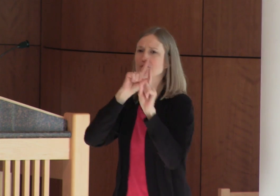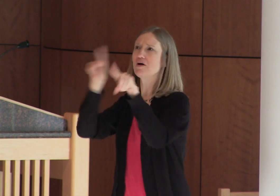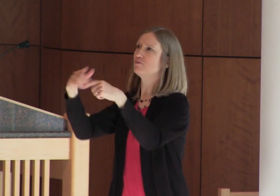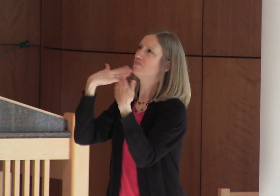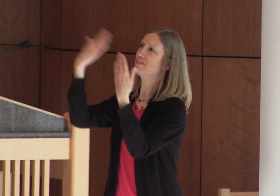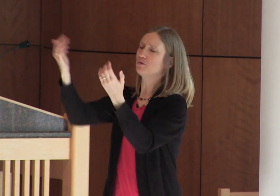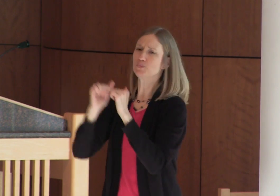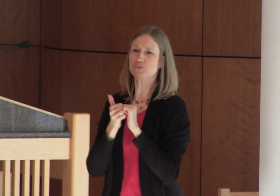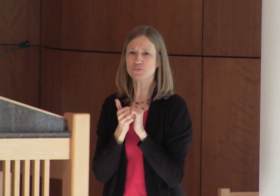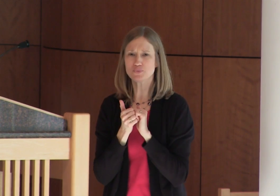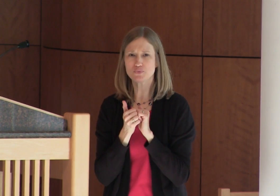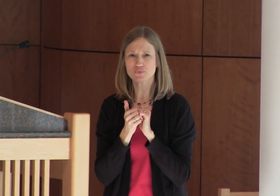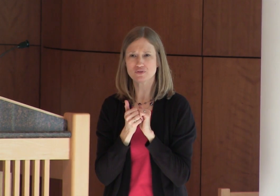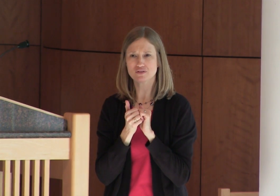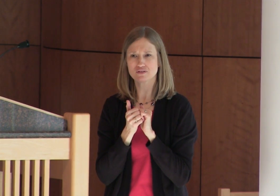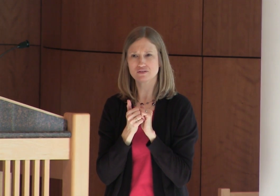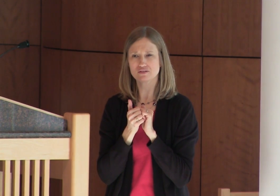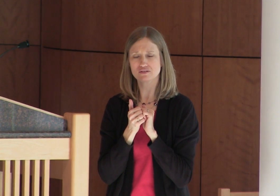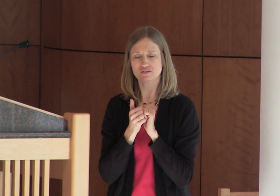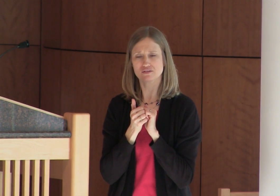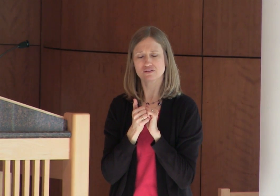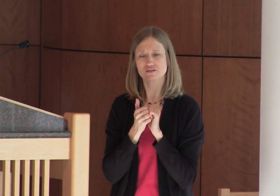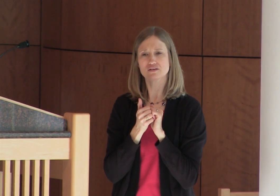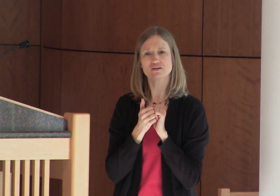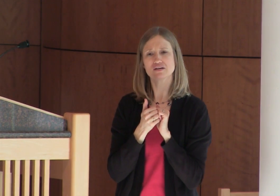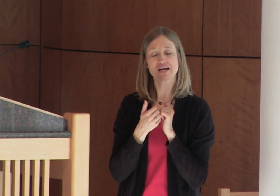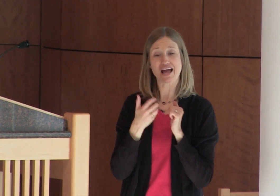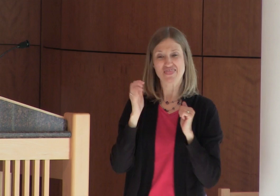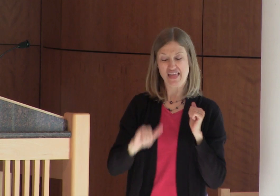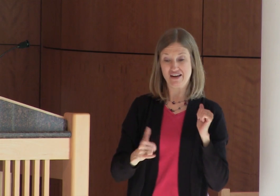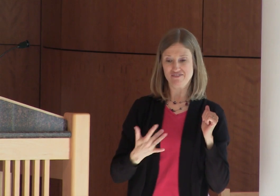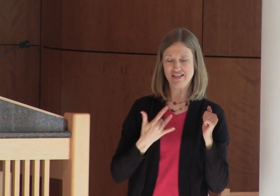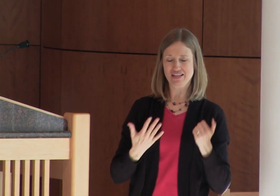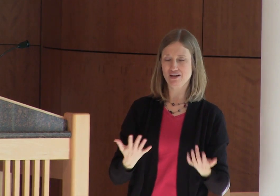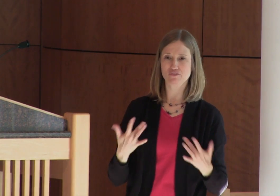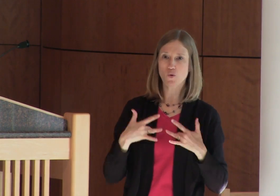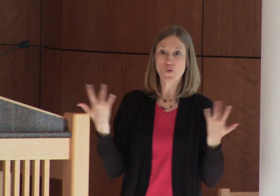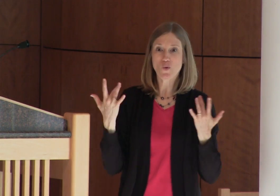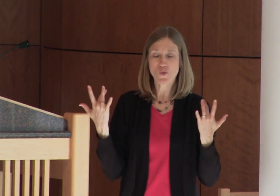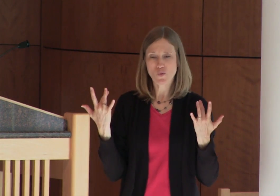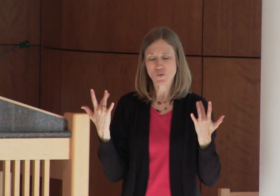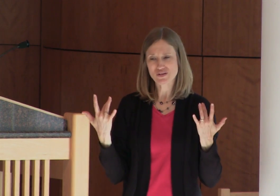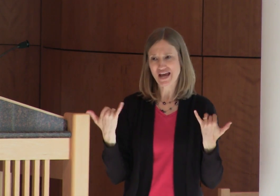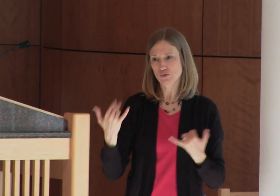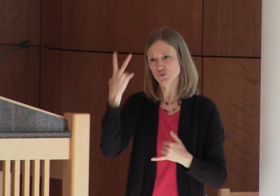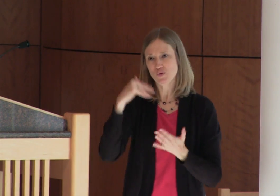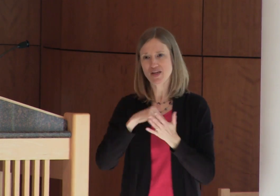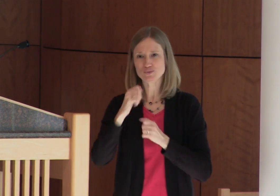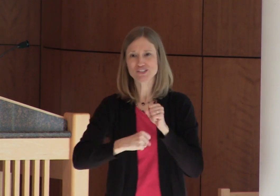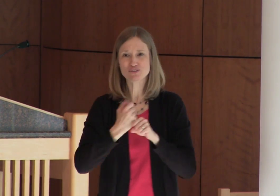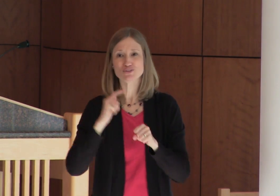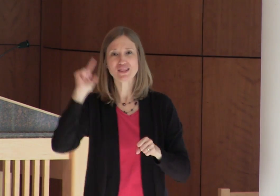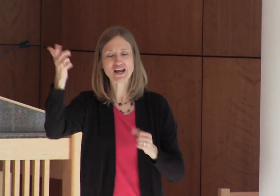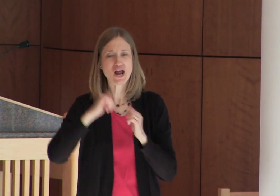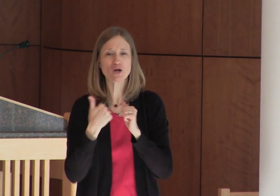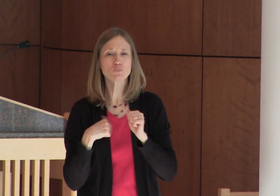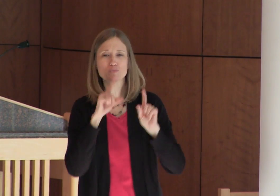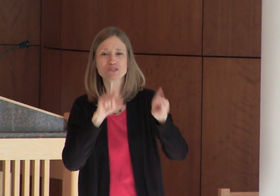And we're still experiencing that same kind of Pentecost joy 2,000 years later, as we're responding to that same Holy